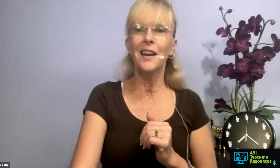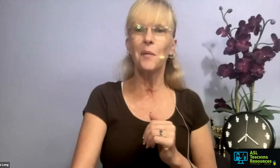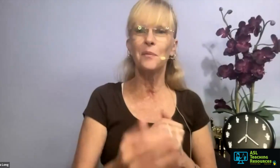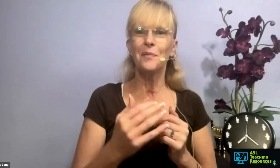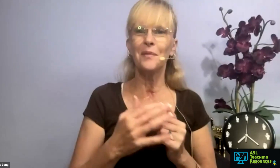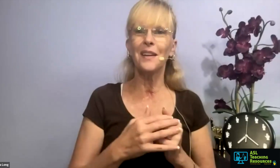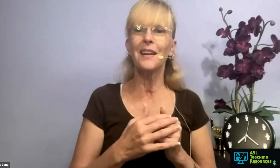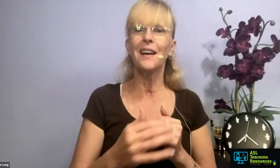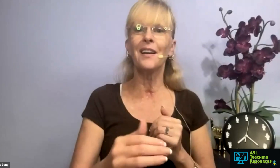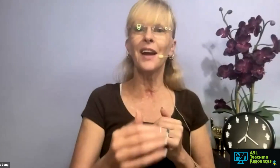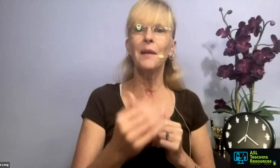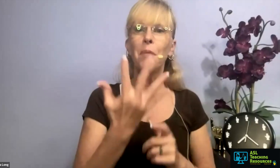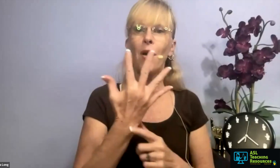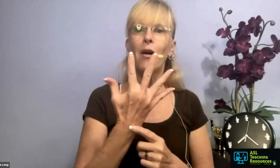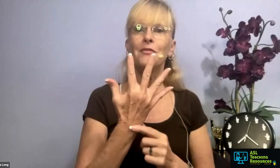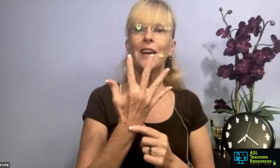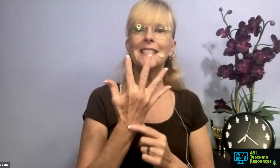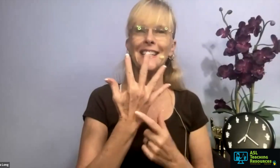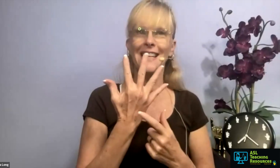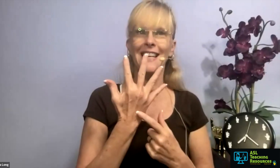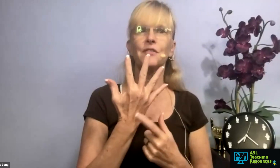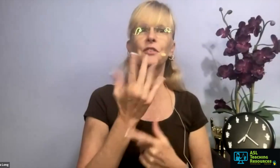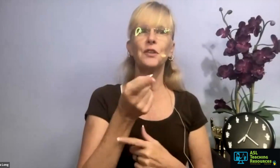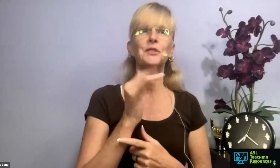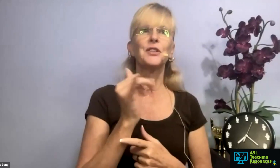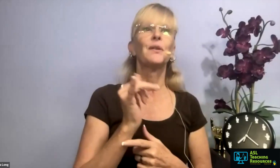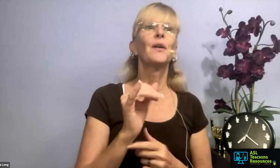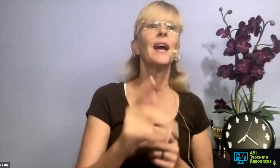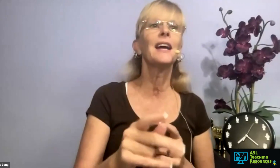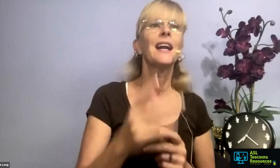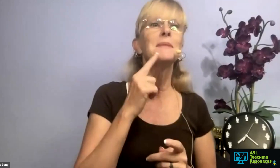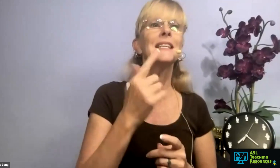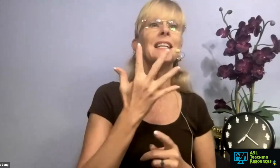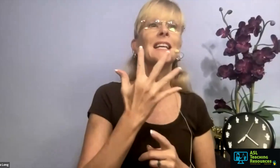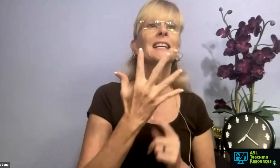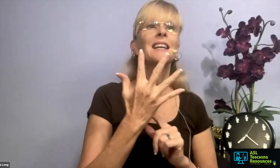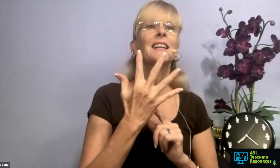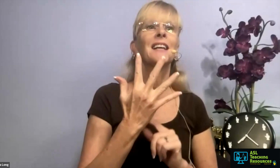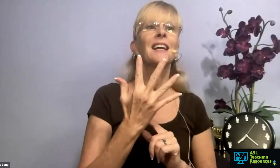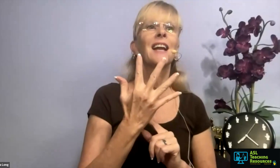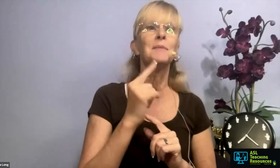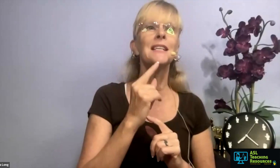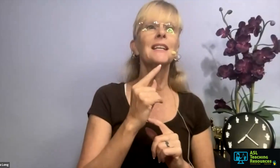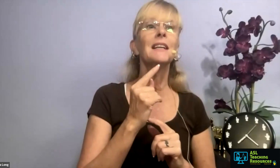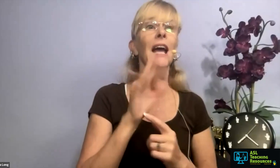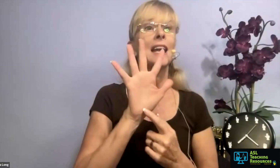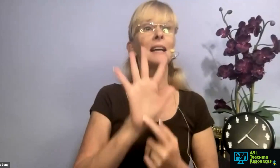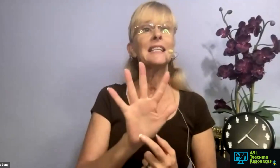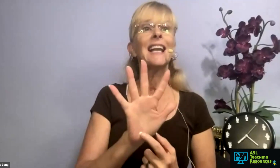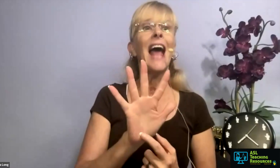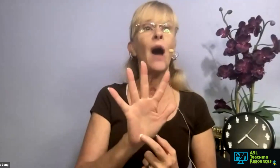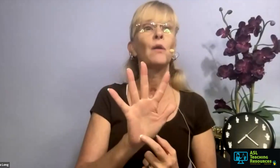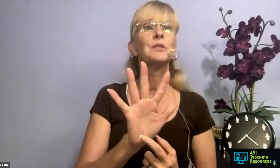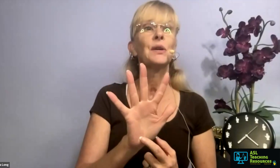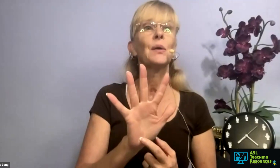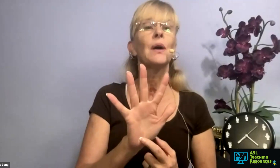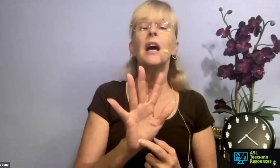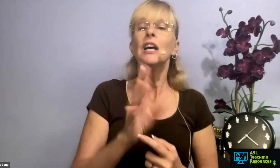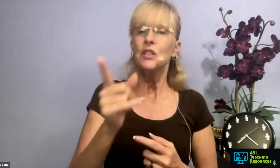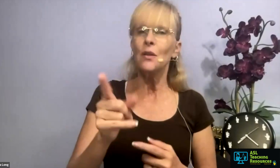And okay, palm facing in for you too. Okay, and I'm seeing in. I'm seeing, and I see an out too. So that